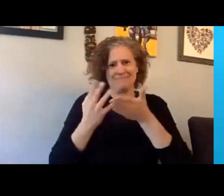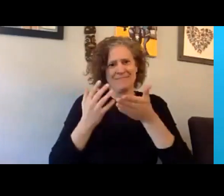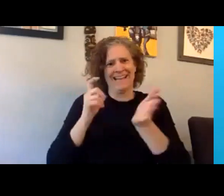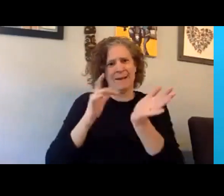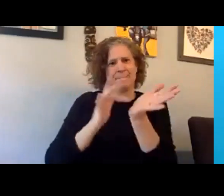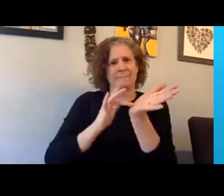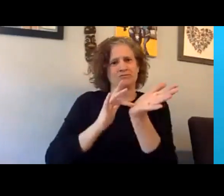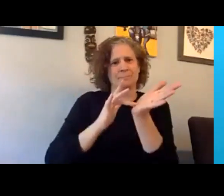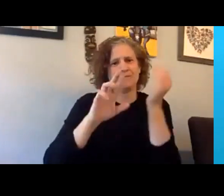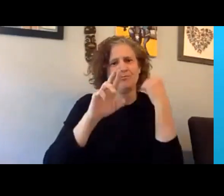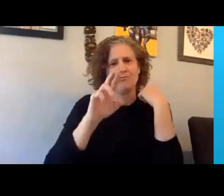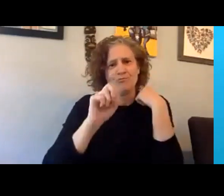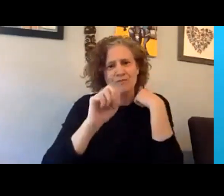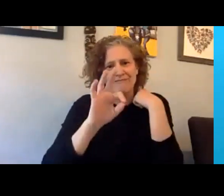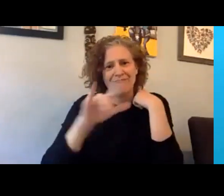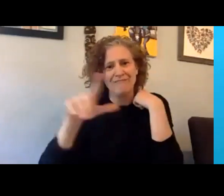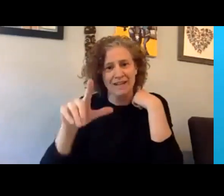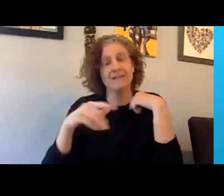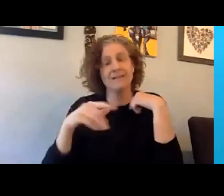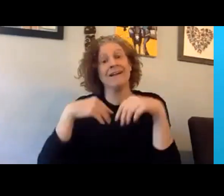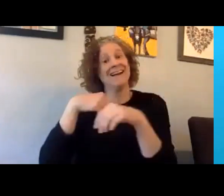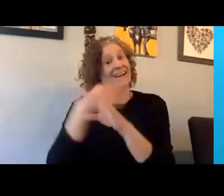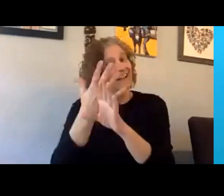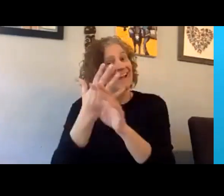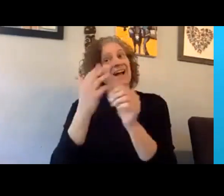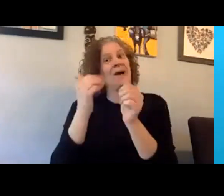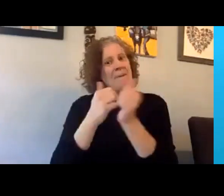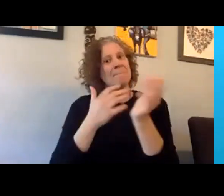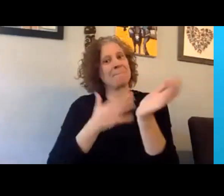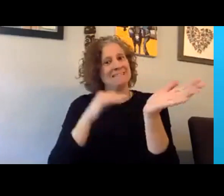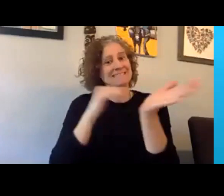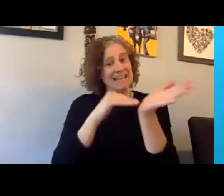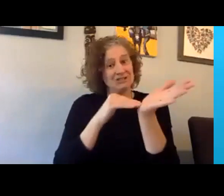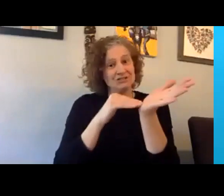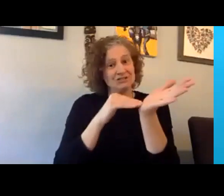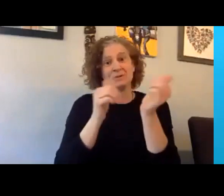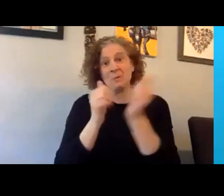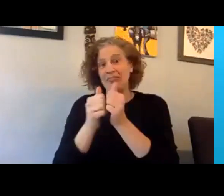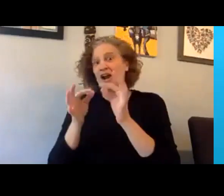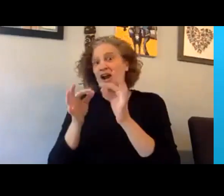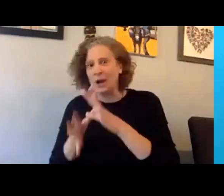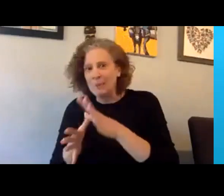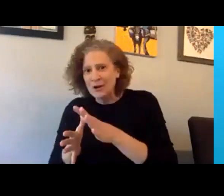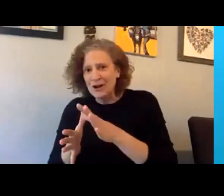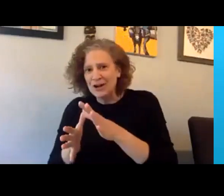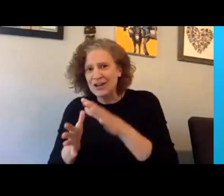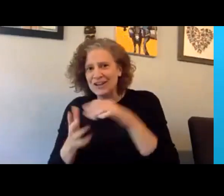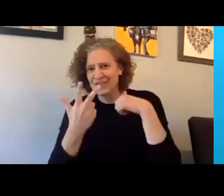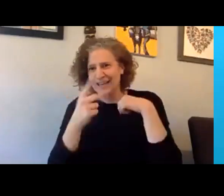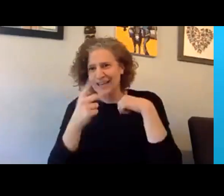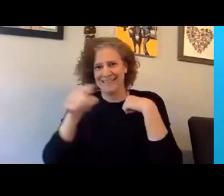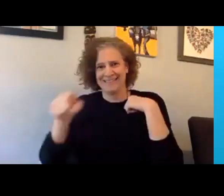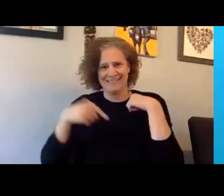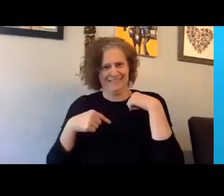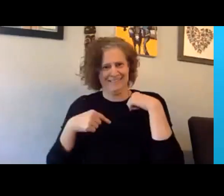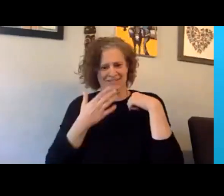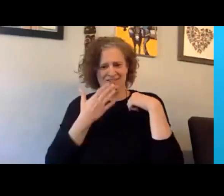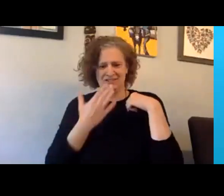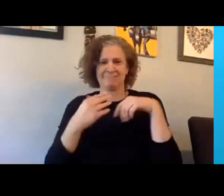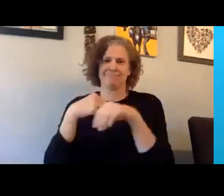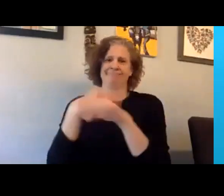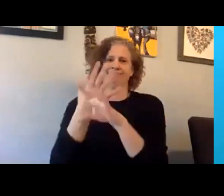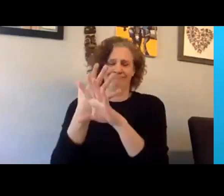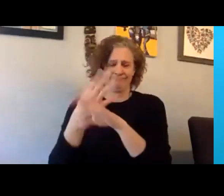just had one a few weeks ago. I needed a prescription refill, and I had a video chat with my doctor with an interpreter and